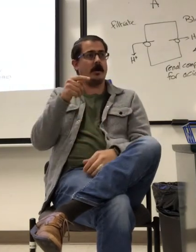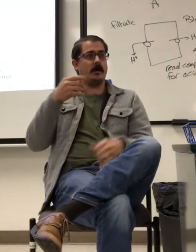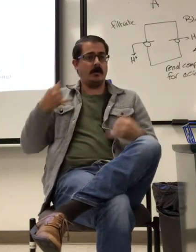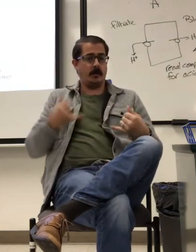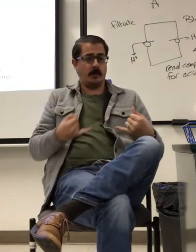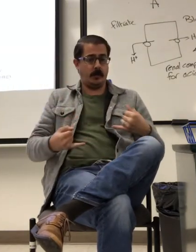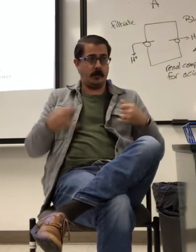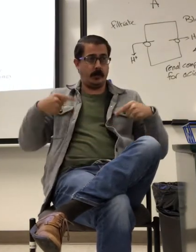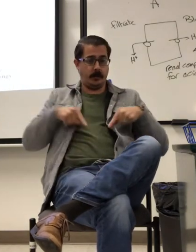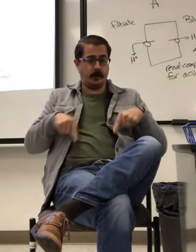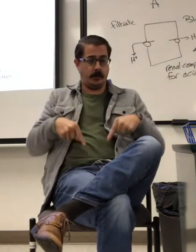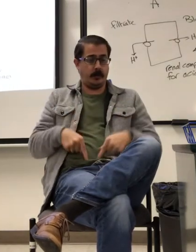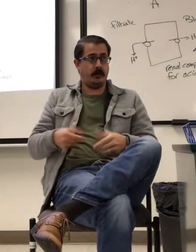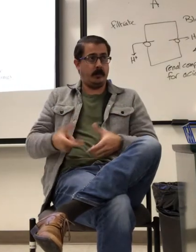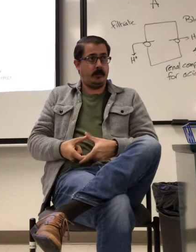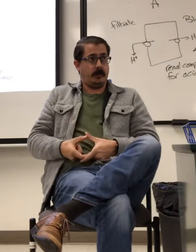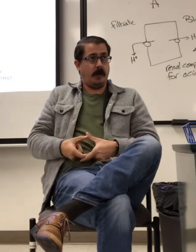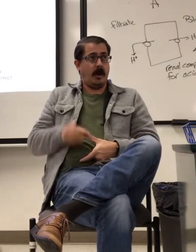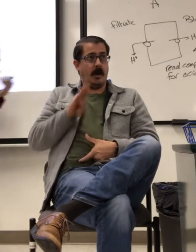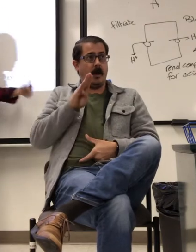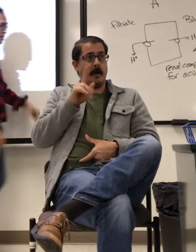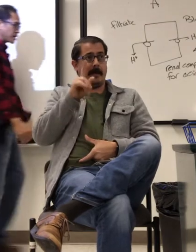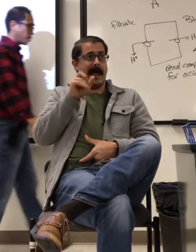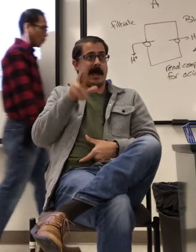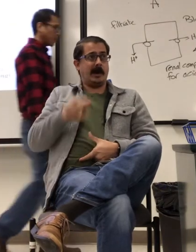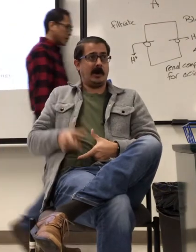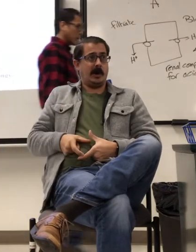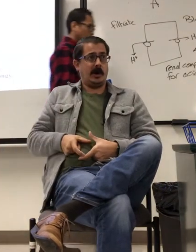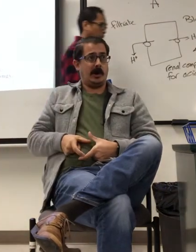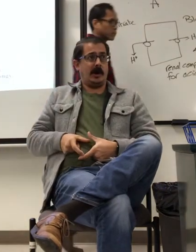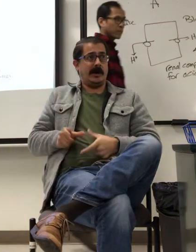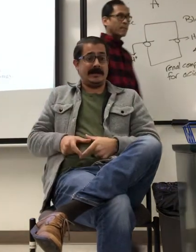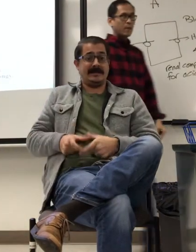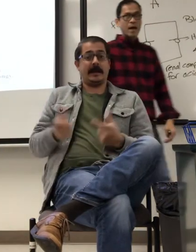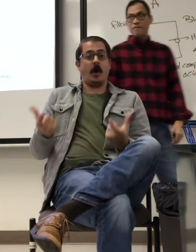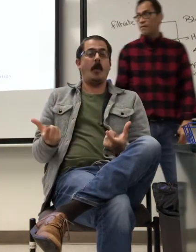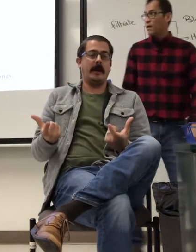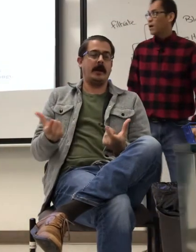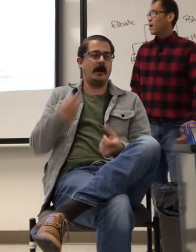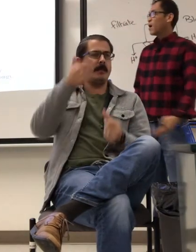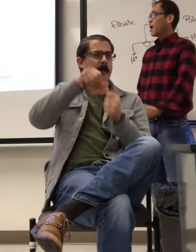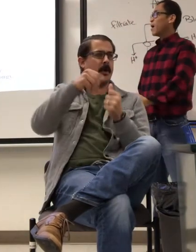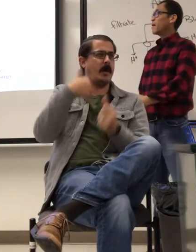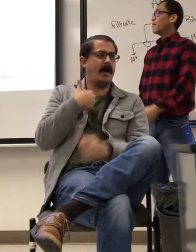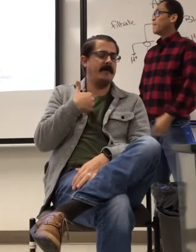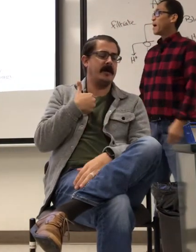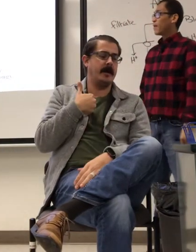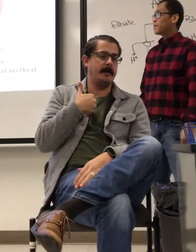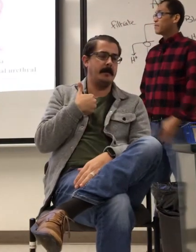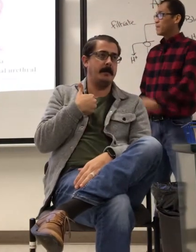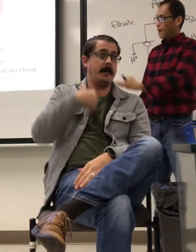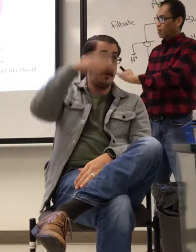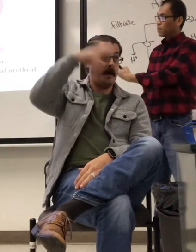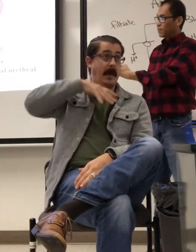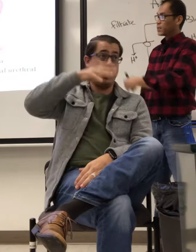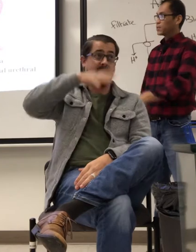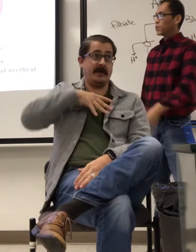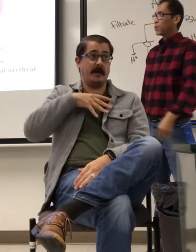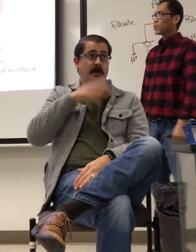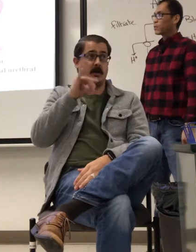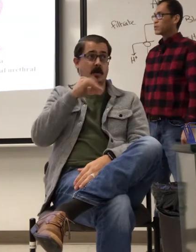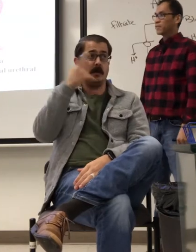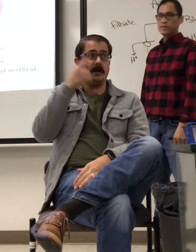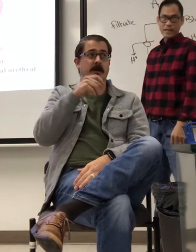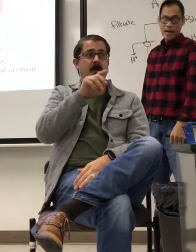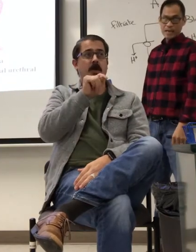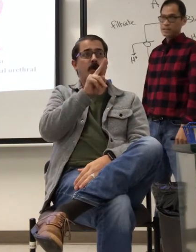bladder, shown here. Then it's dissected open. Let's remember we have male and female because the